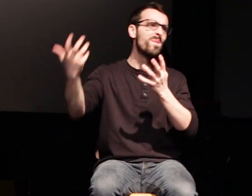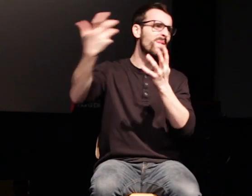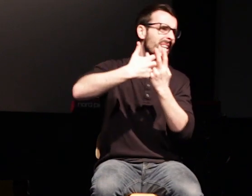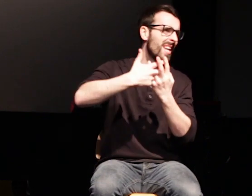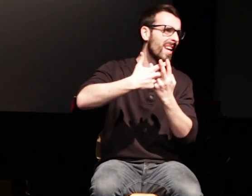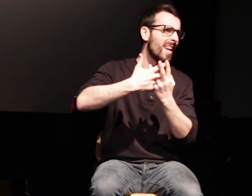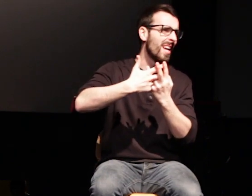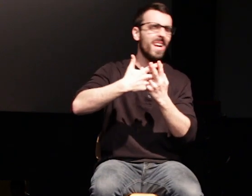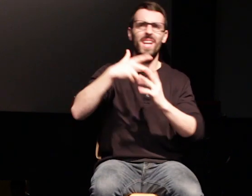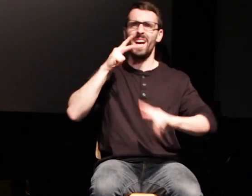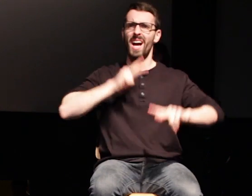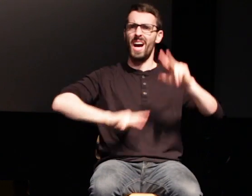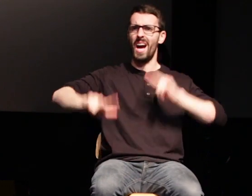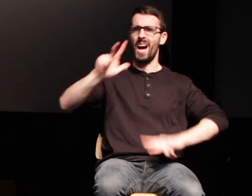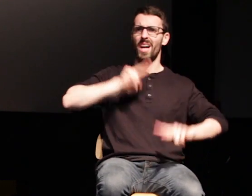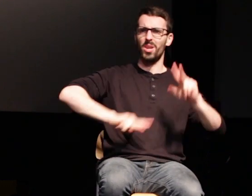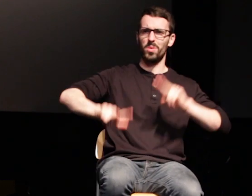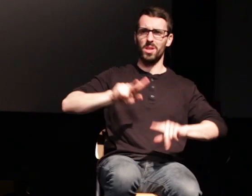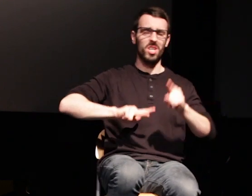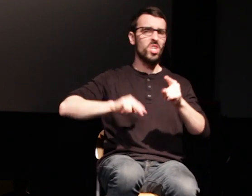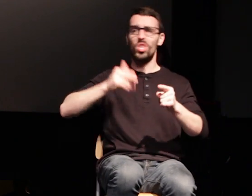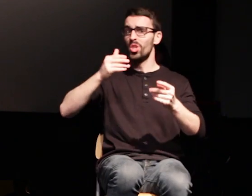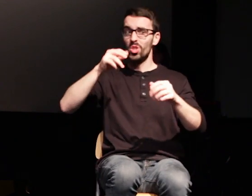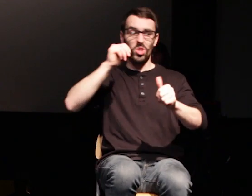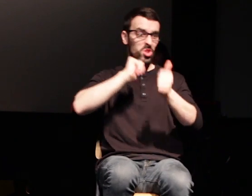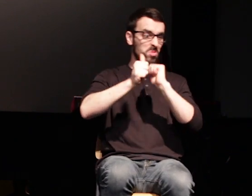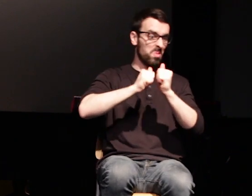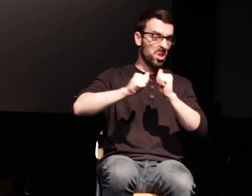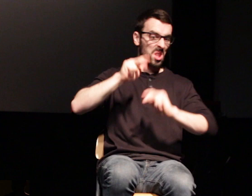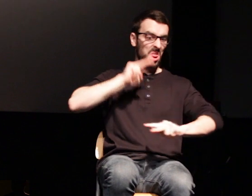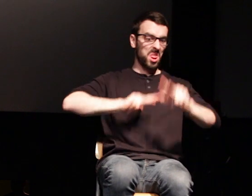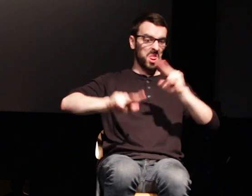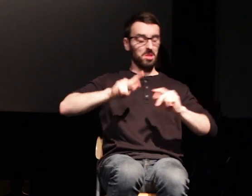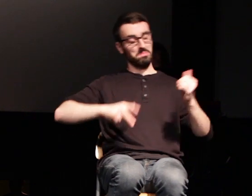are. You say, hey, there's salvation for you too.